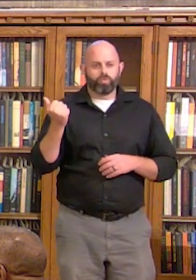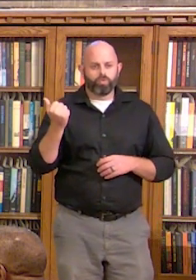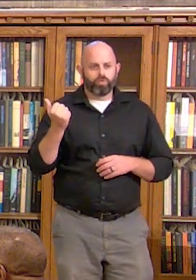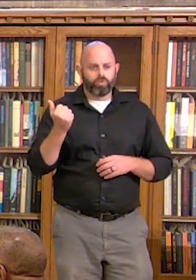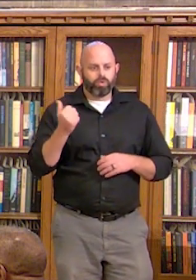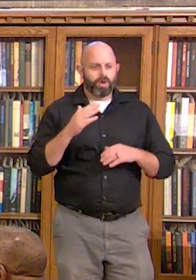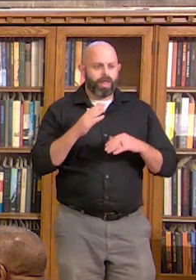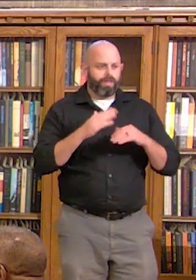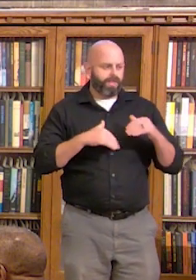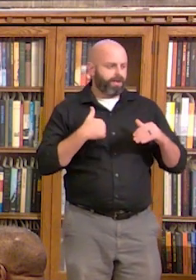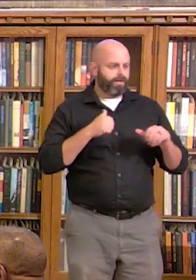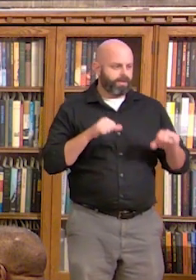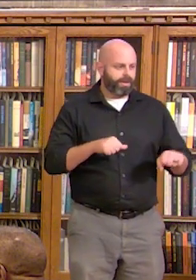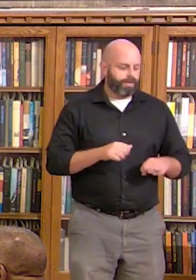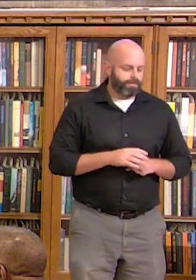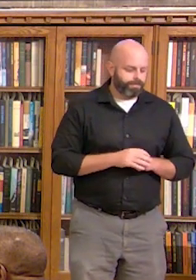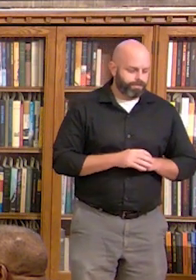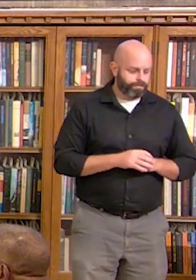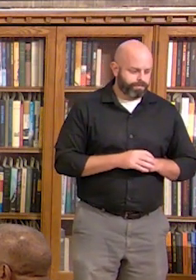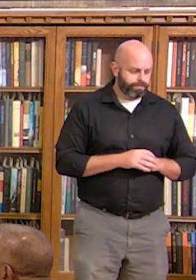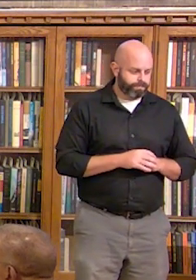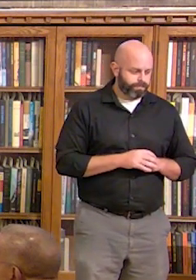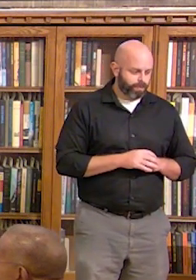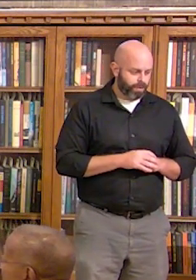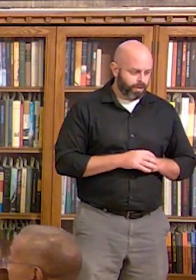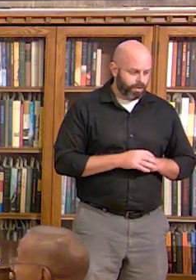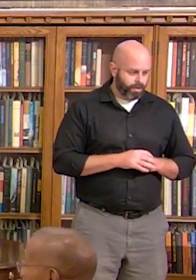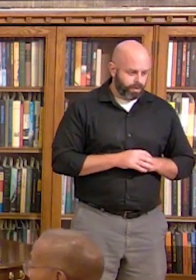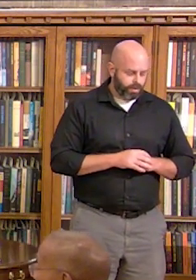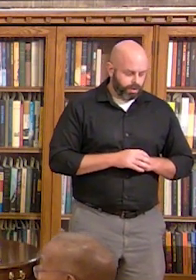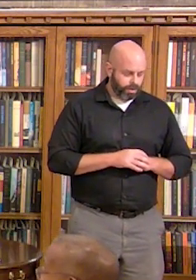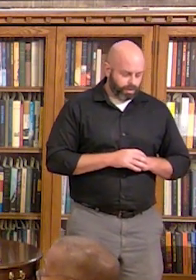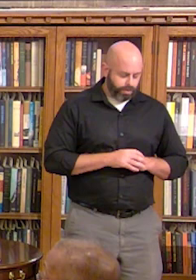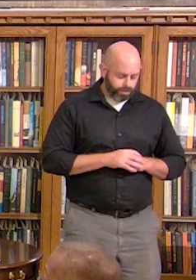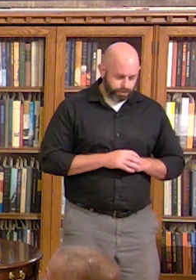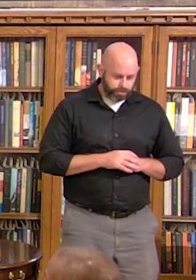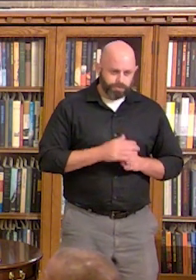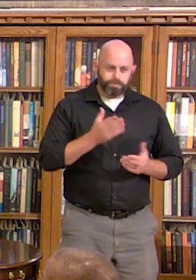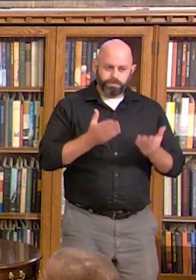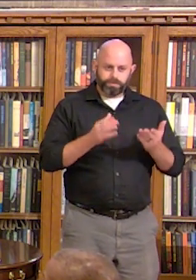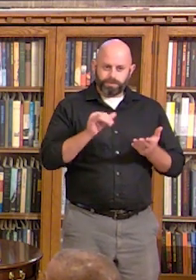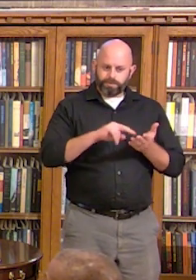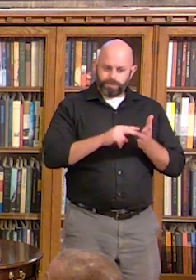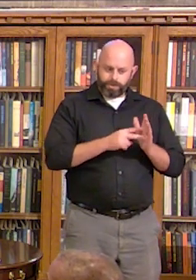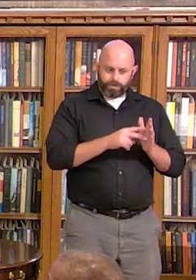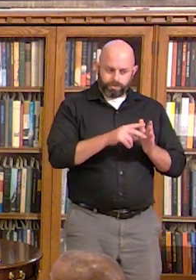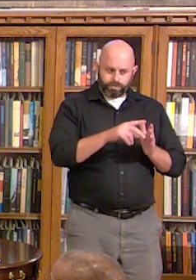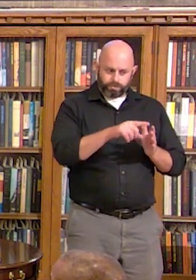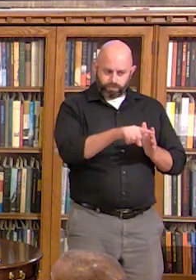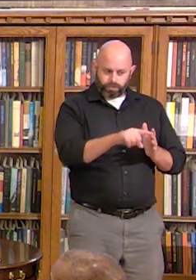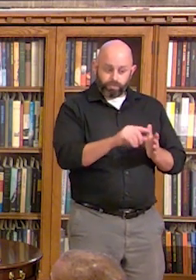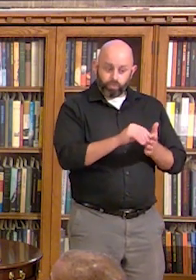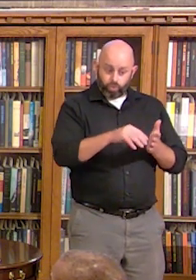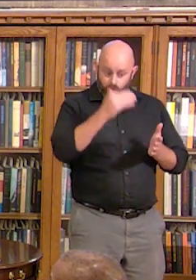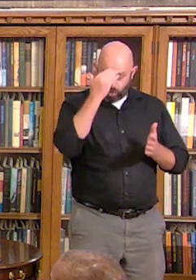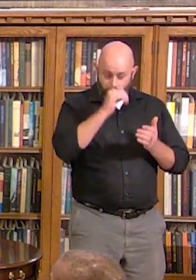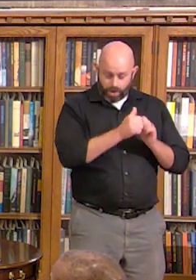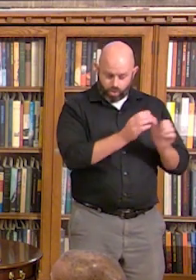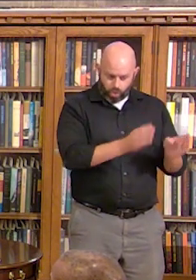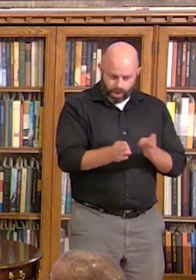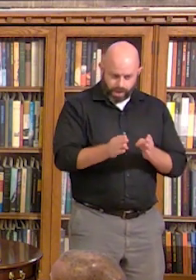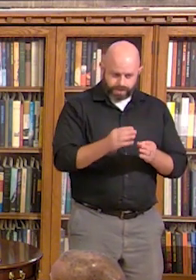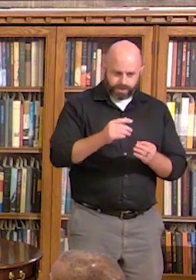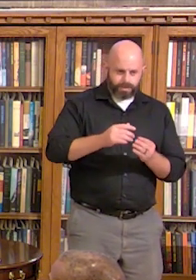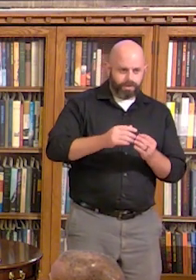you can't whether that be you know how to organize a binder and get somewhere